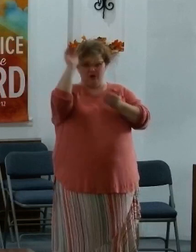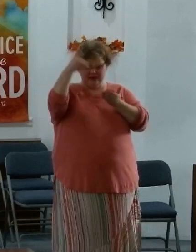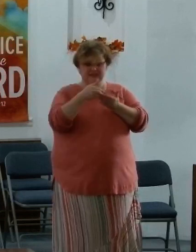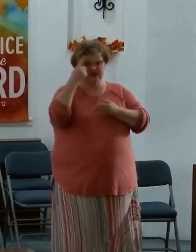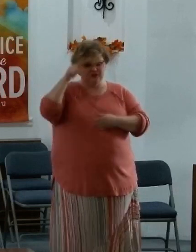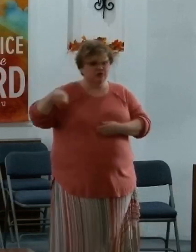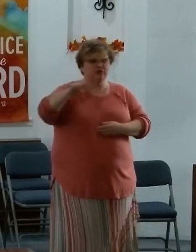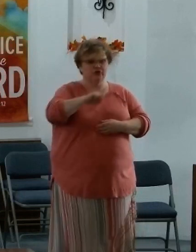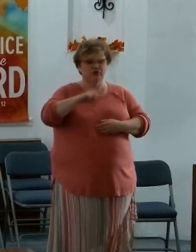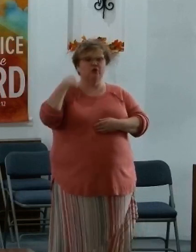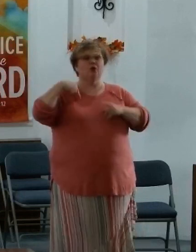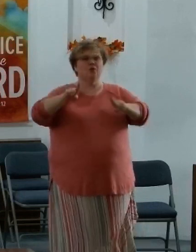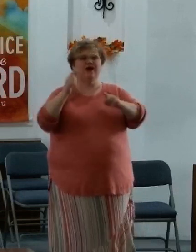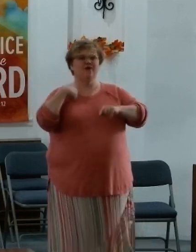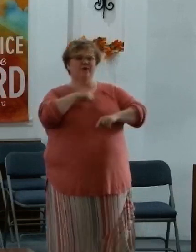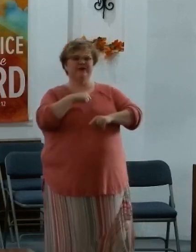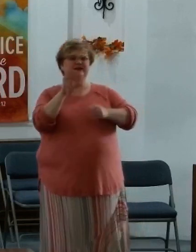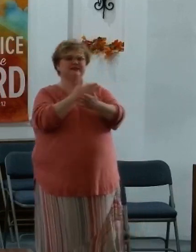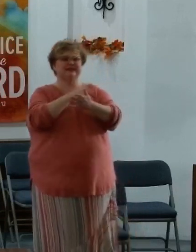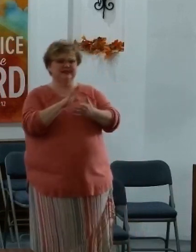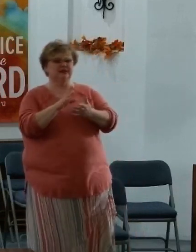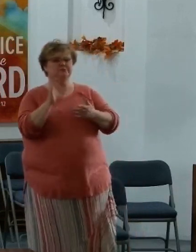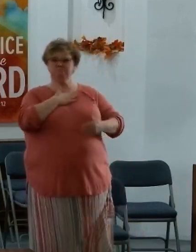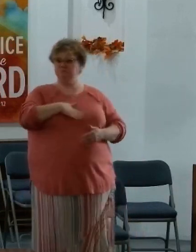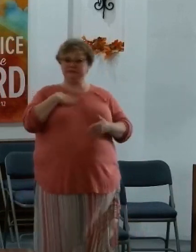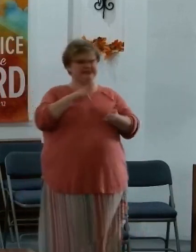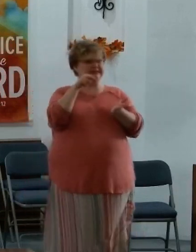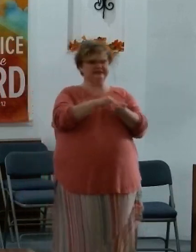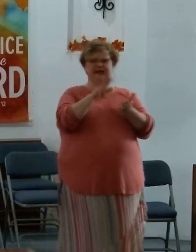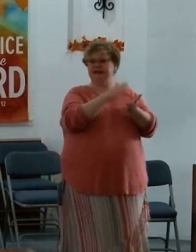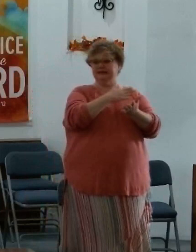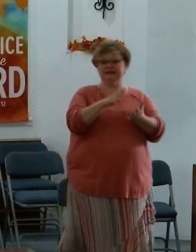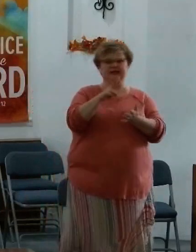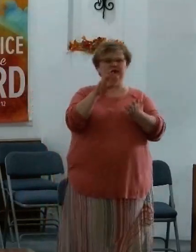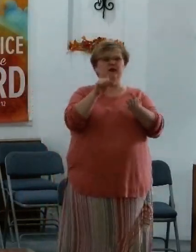you as we sing. Would you please stand with us and sing number